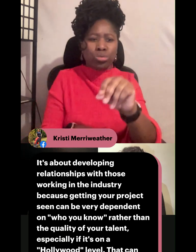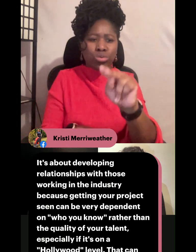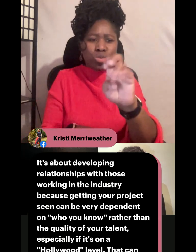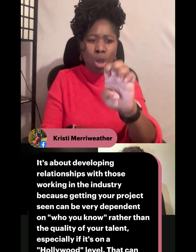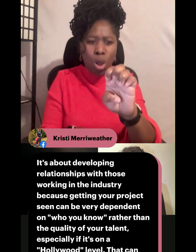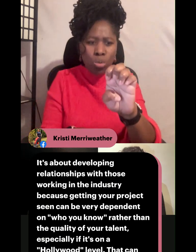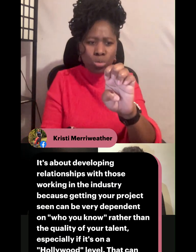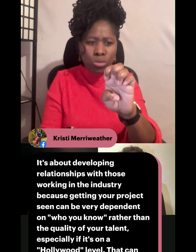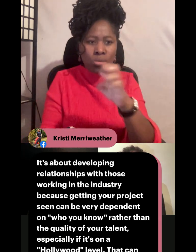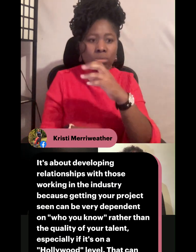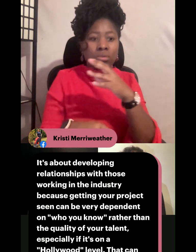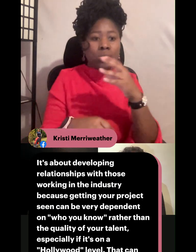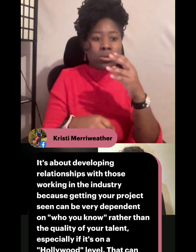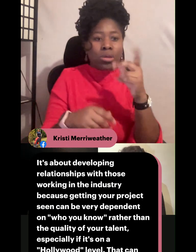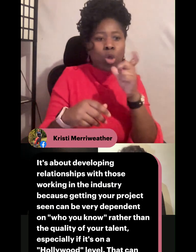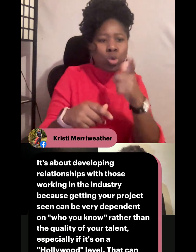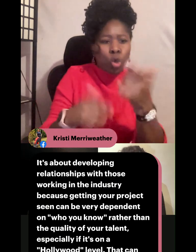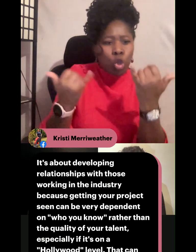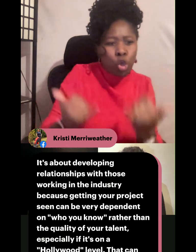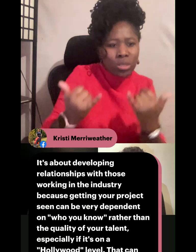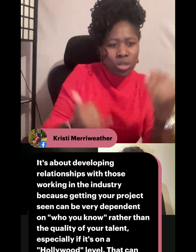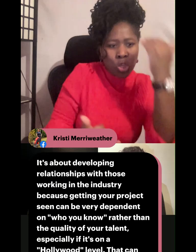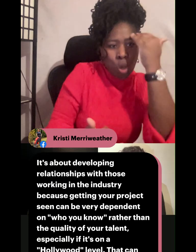That can mean being willing